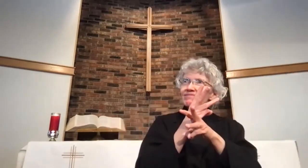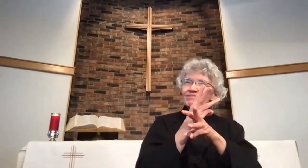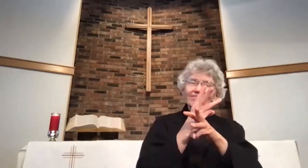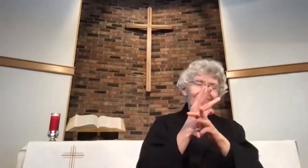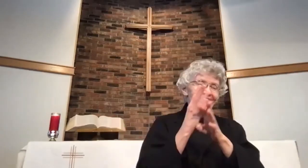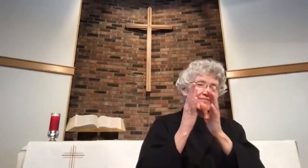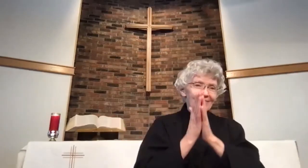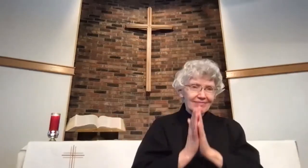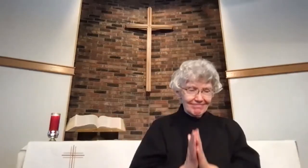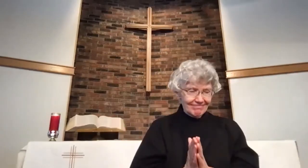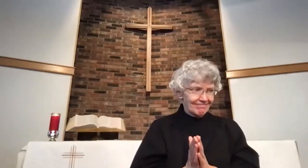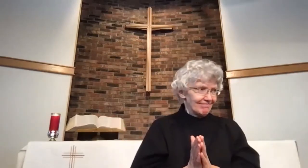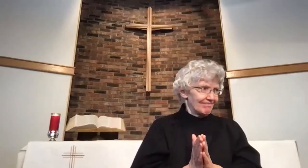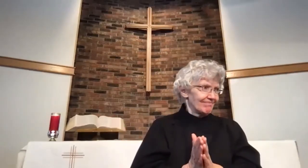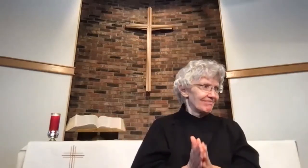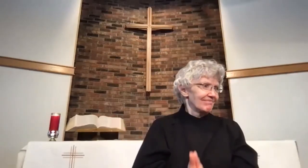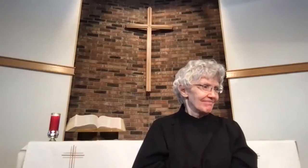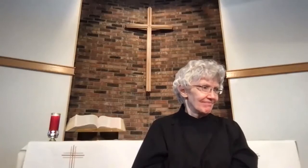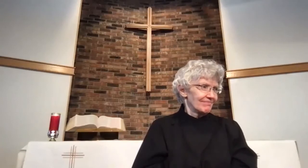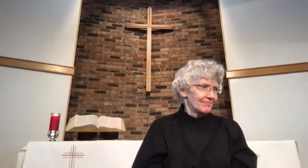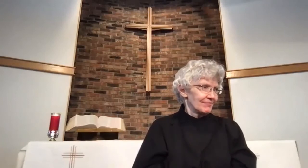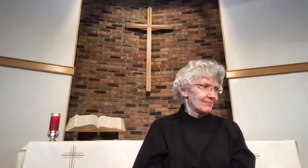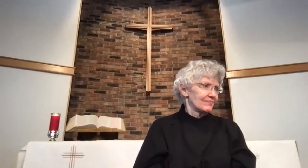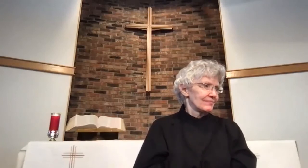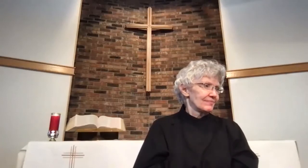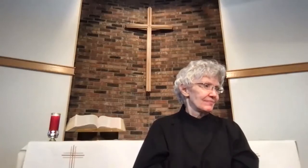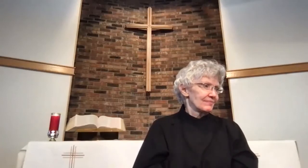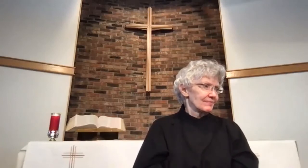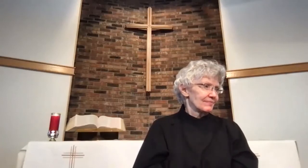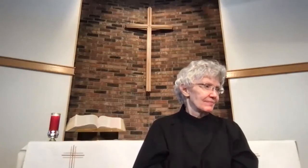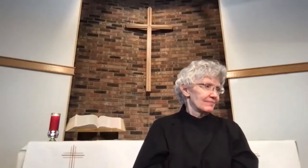world. Amen.